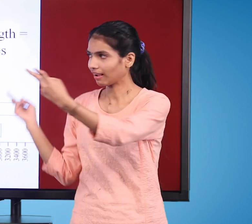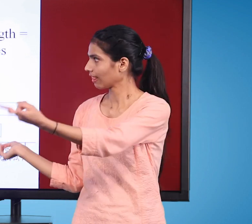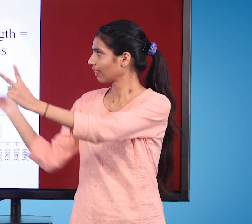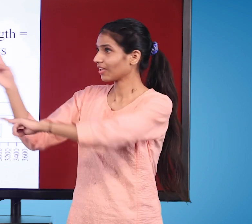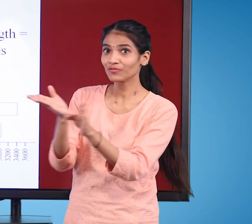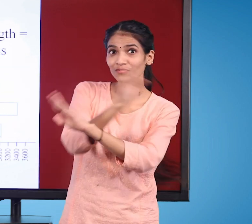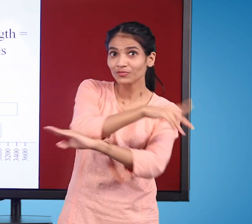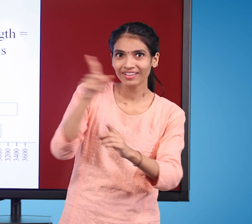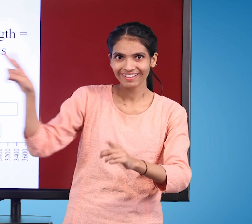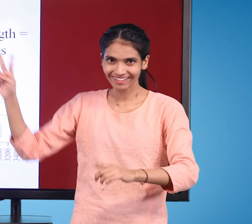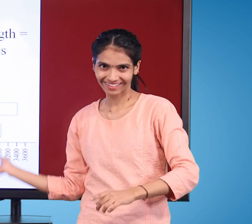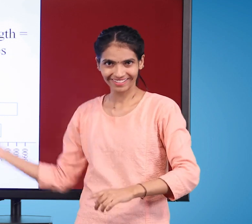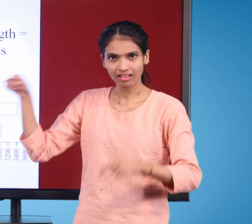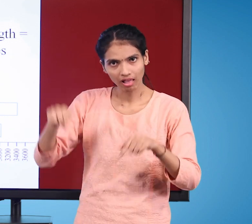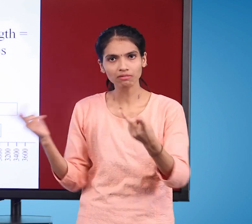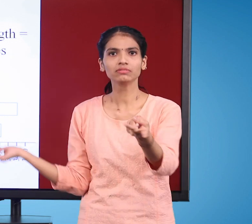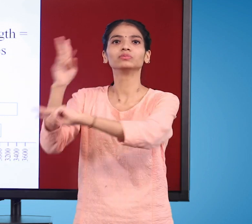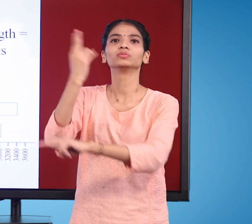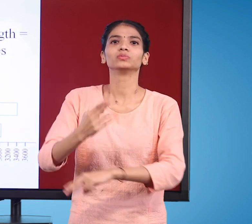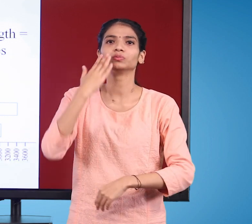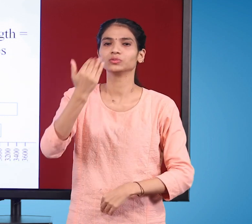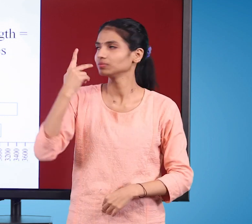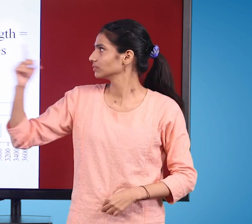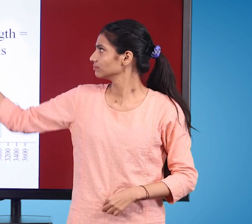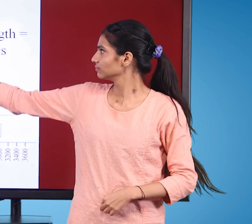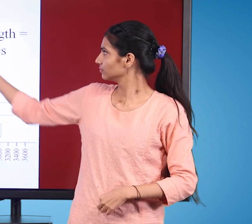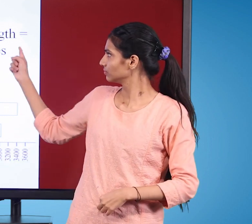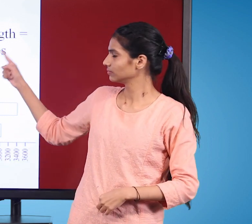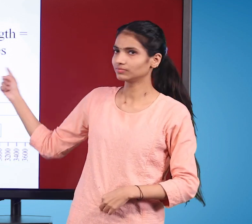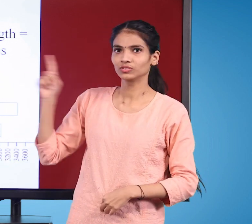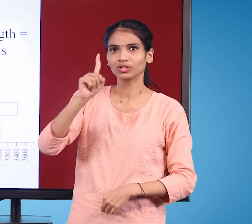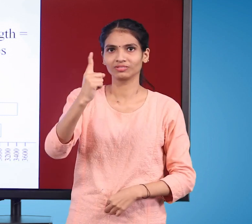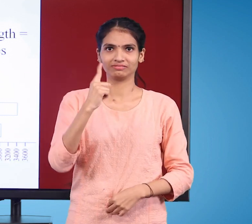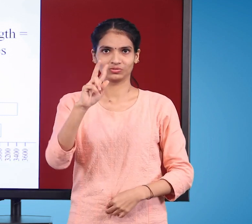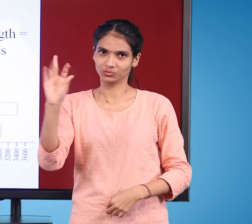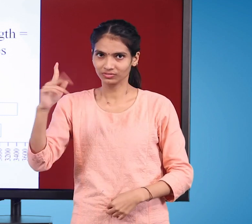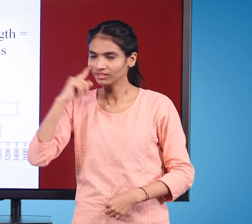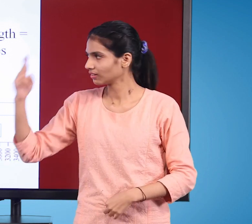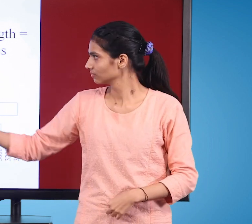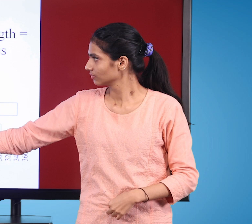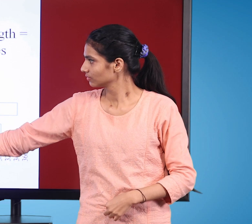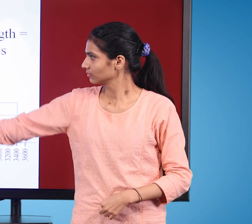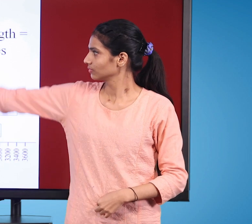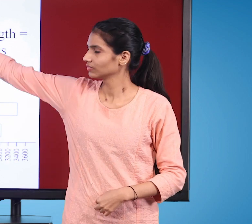The bar graph here shows the expenditure in rupees on the horizontal line and the items on the vertical